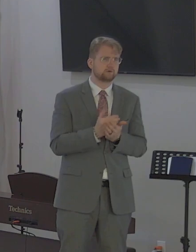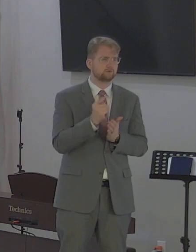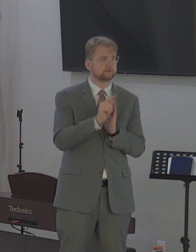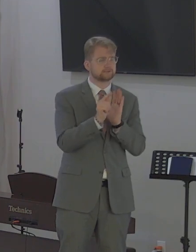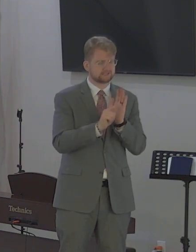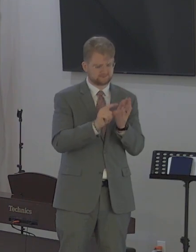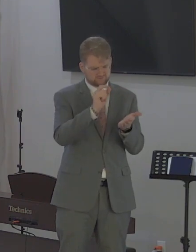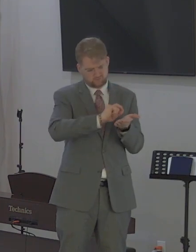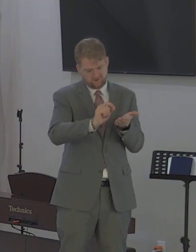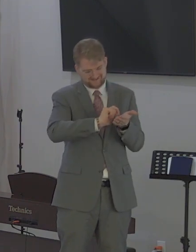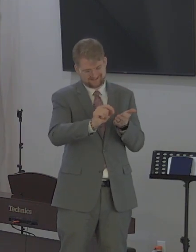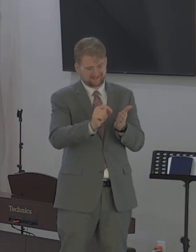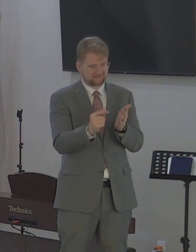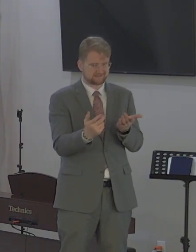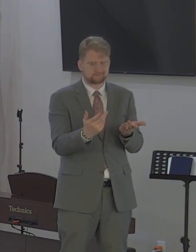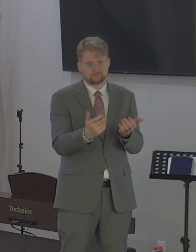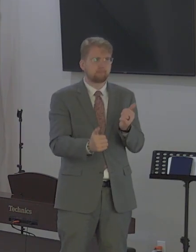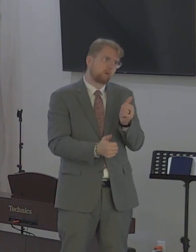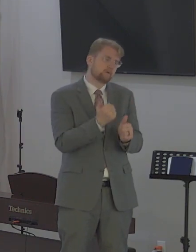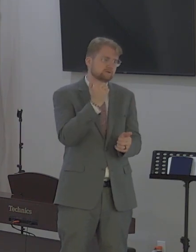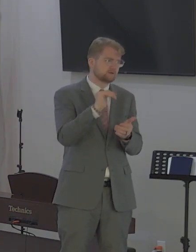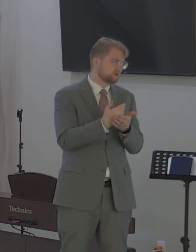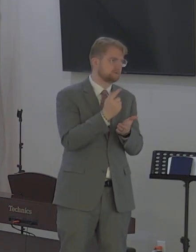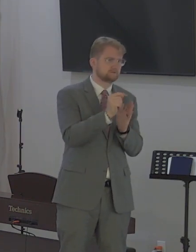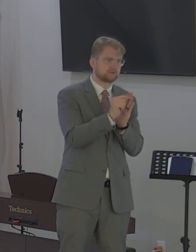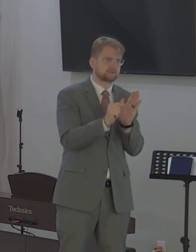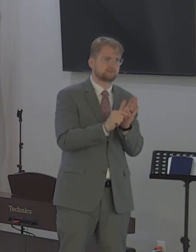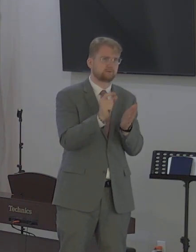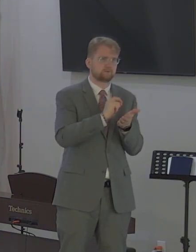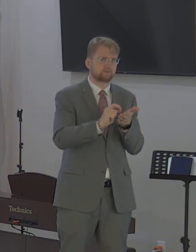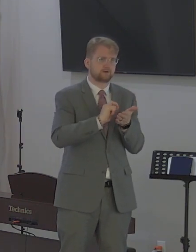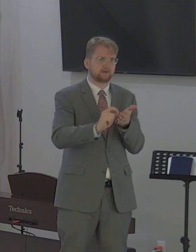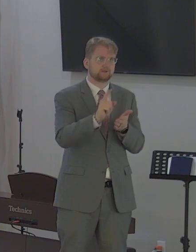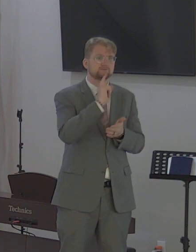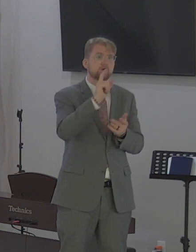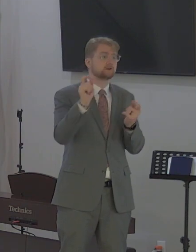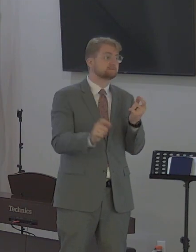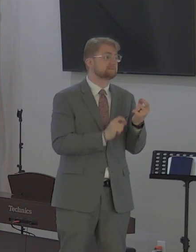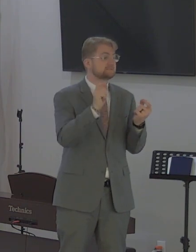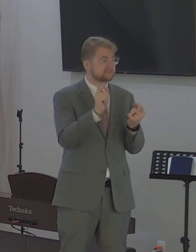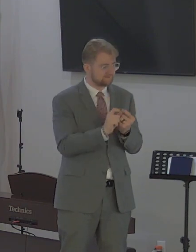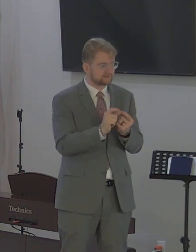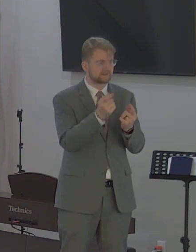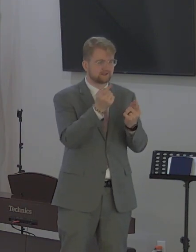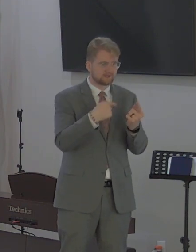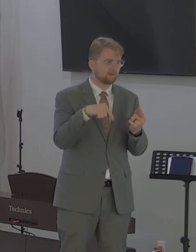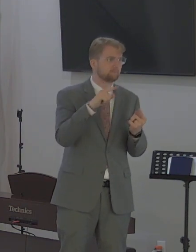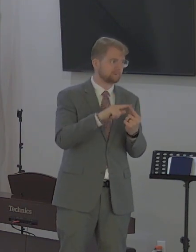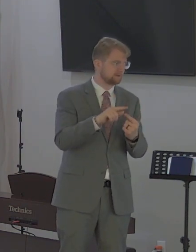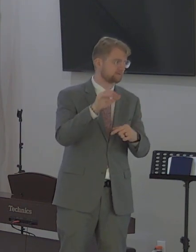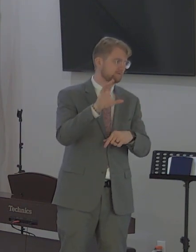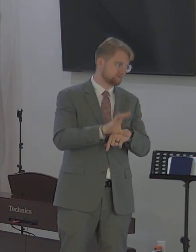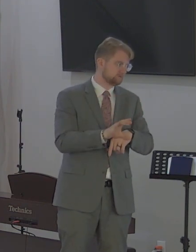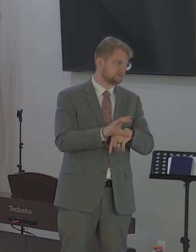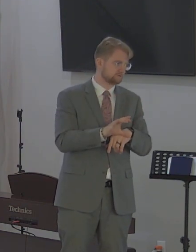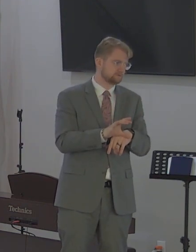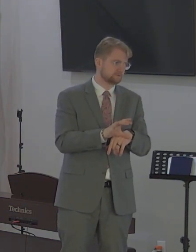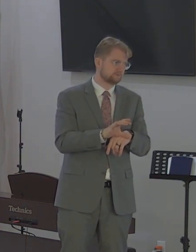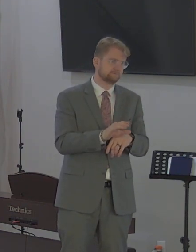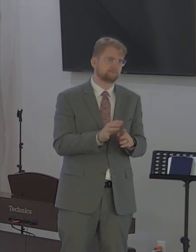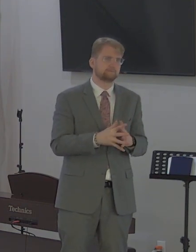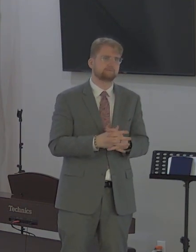writings, I shouldn't say the whole, a majority of the New Testament writings are specifically about church.